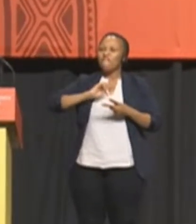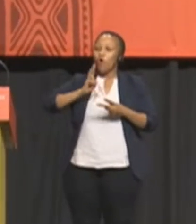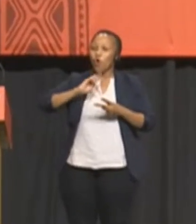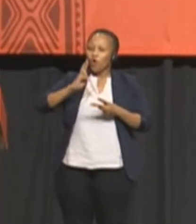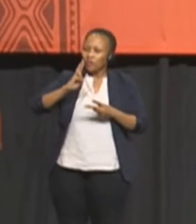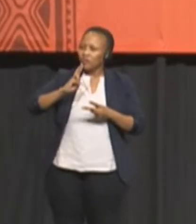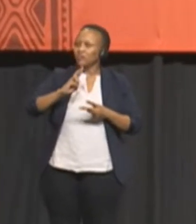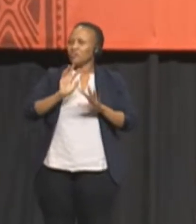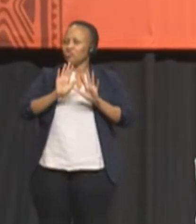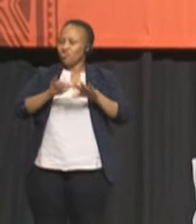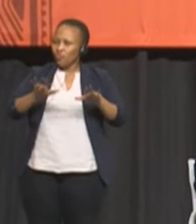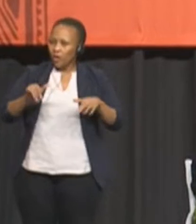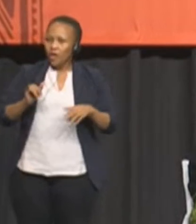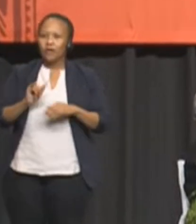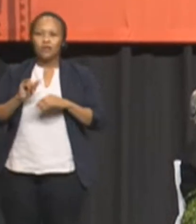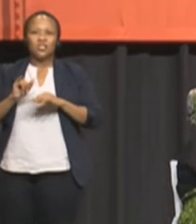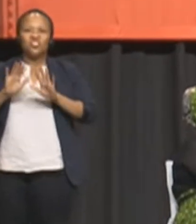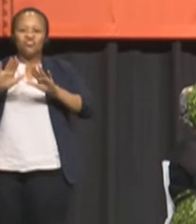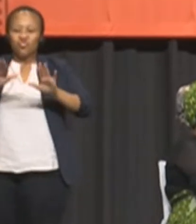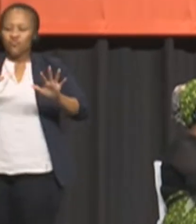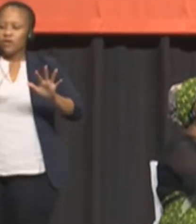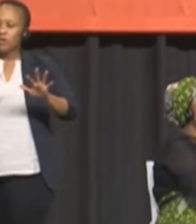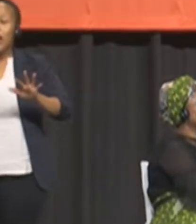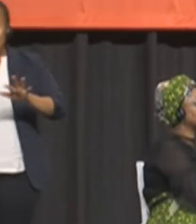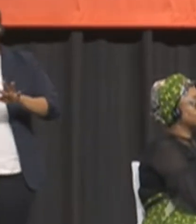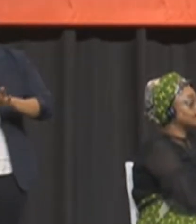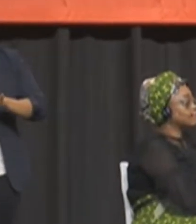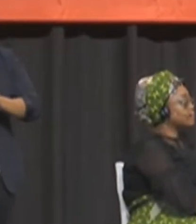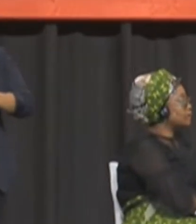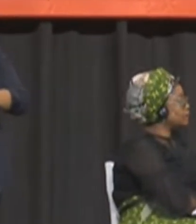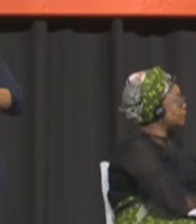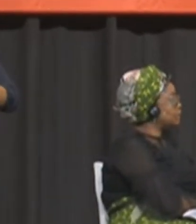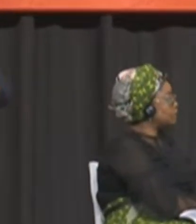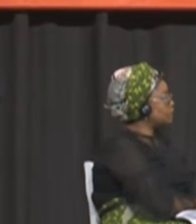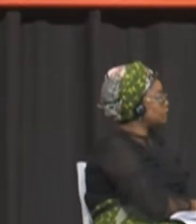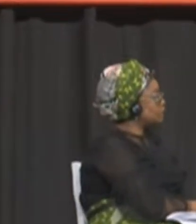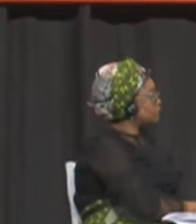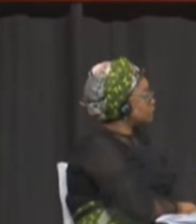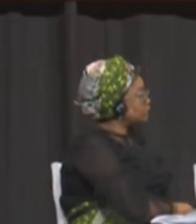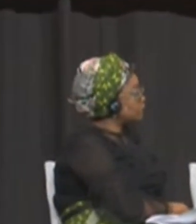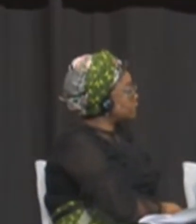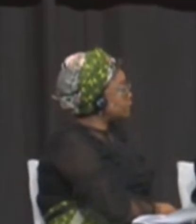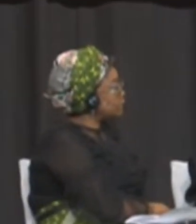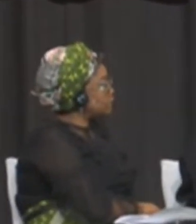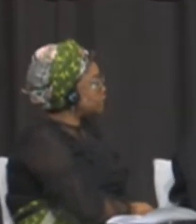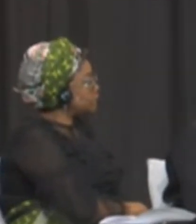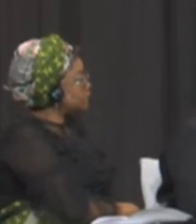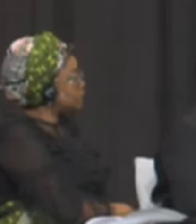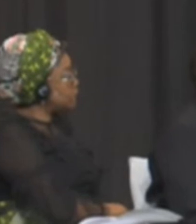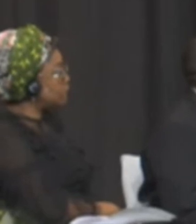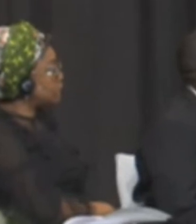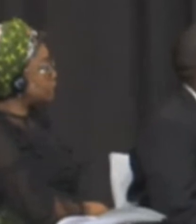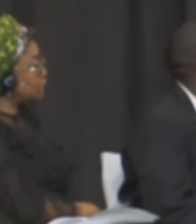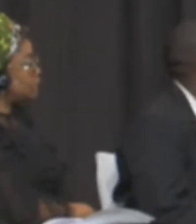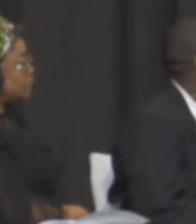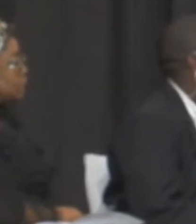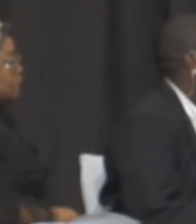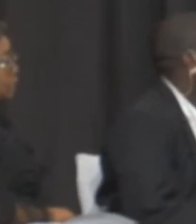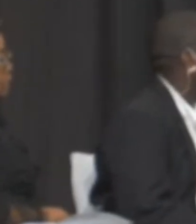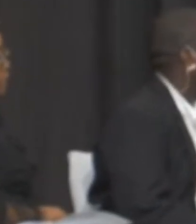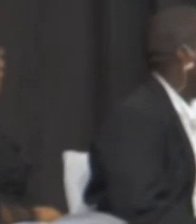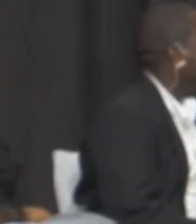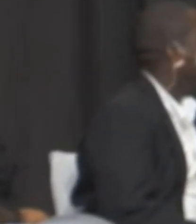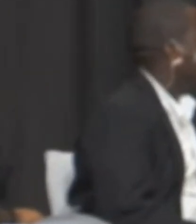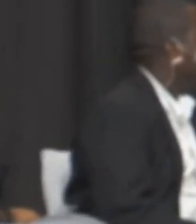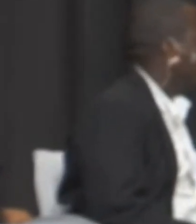Mandela Children's Parliament, but there has been issues there with, especially when it comes to political leadership, where it feels like